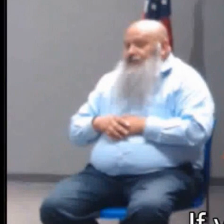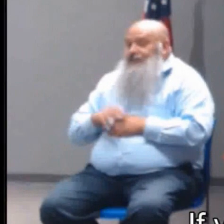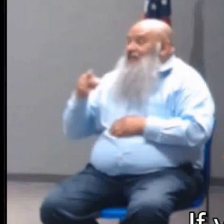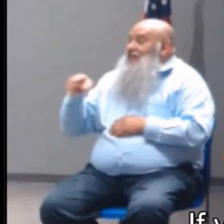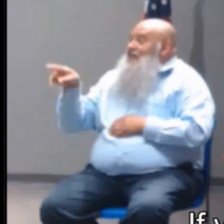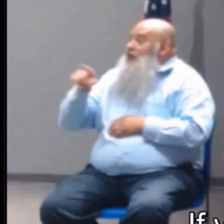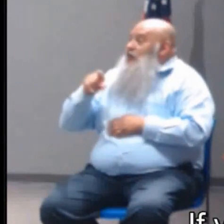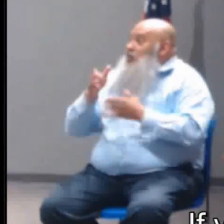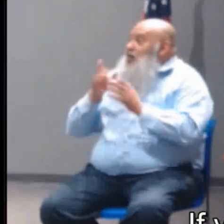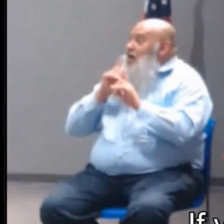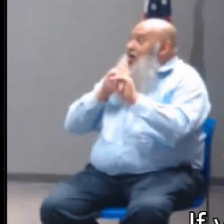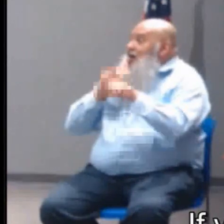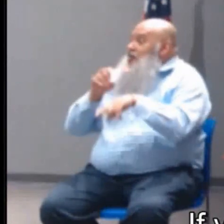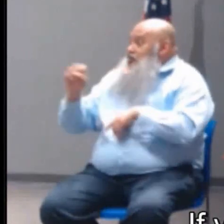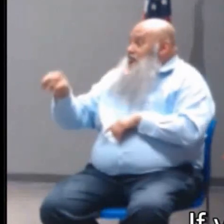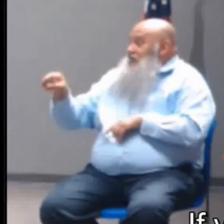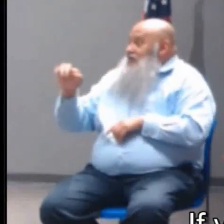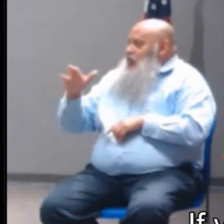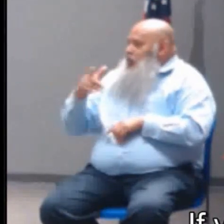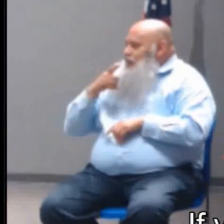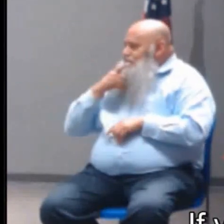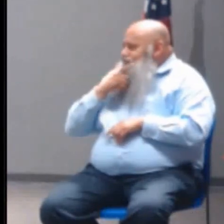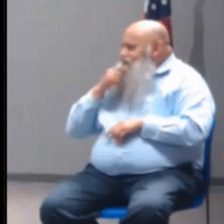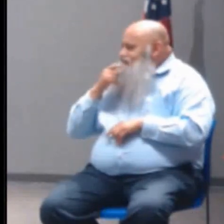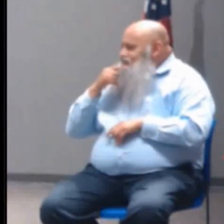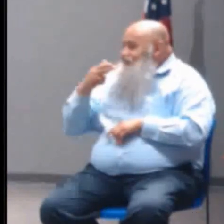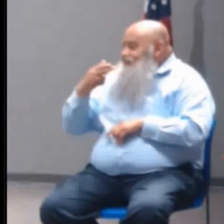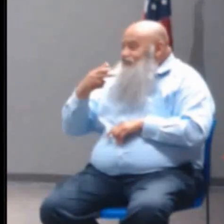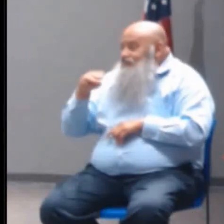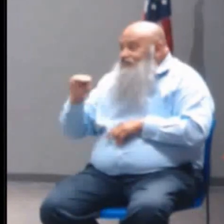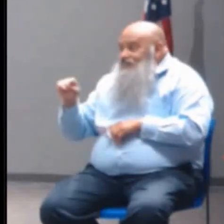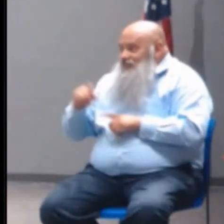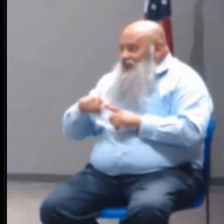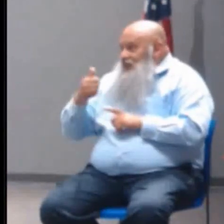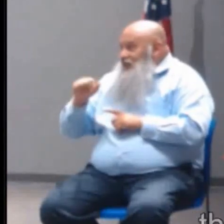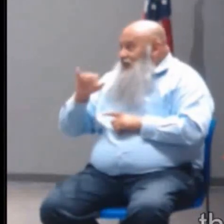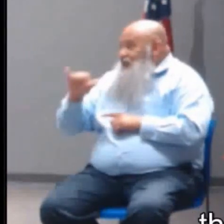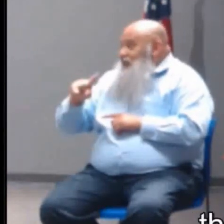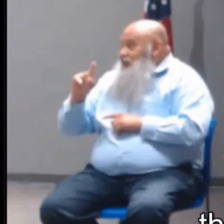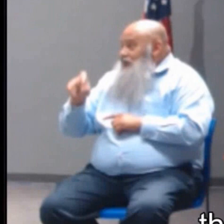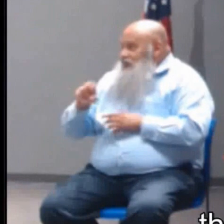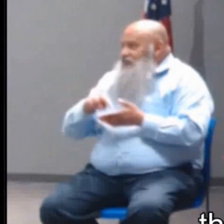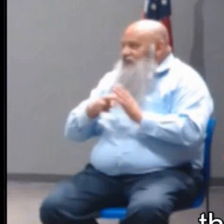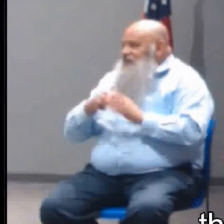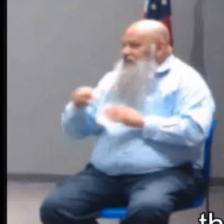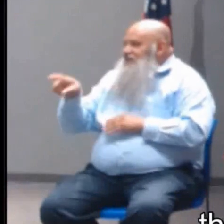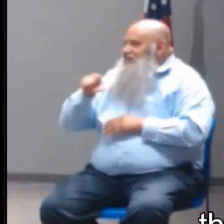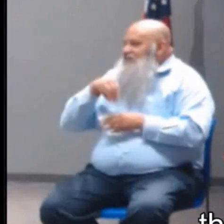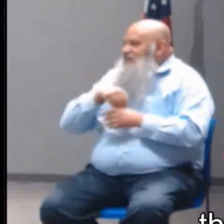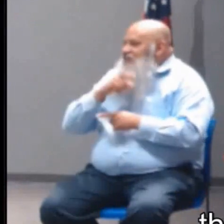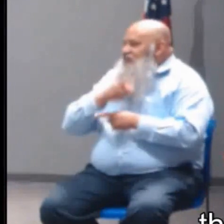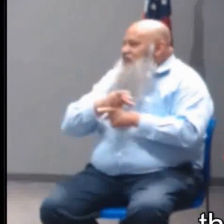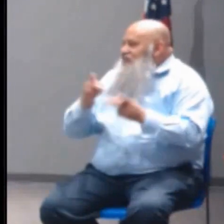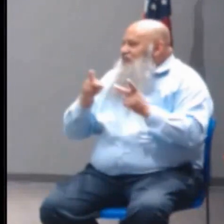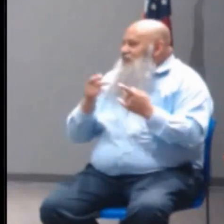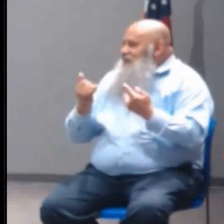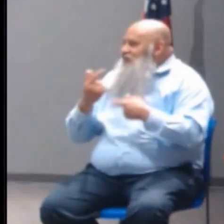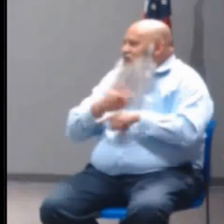If you answered yes or to any of those questions, then you are in the right place